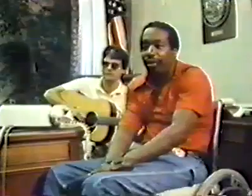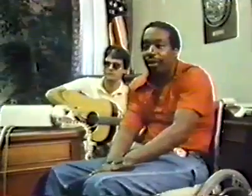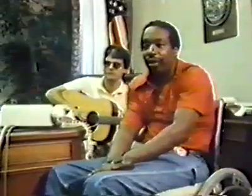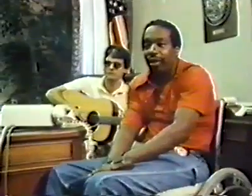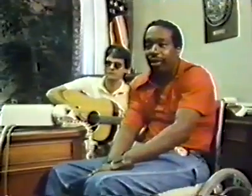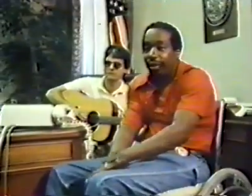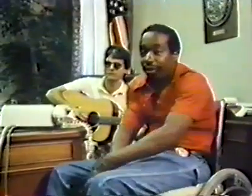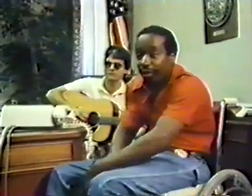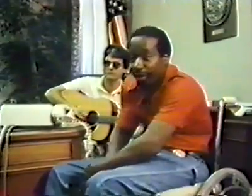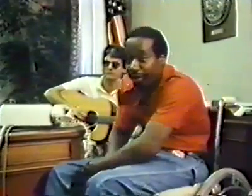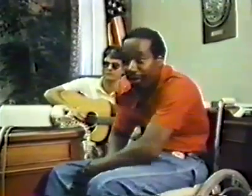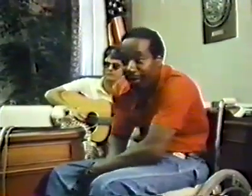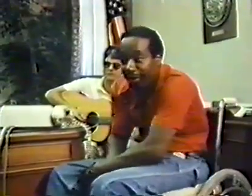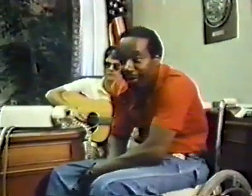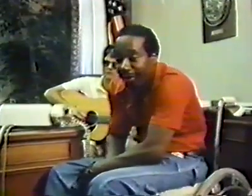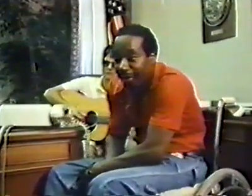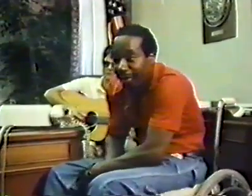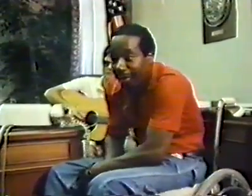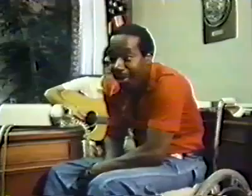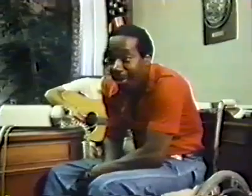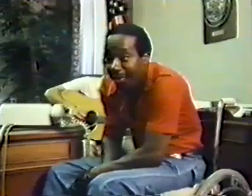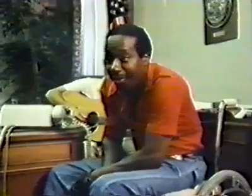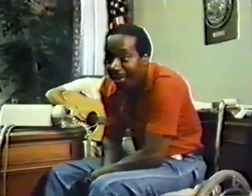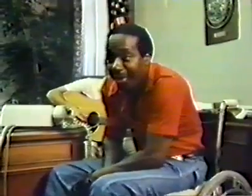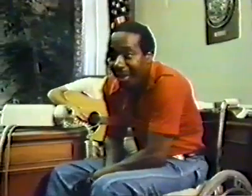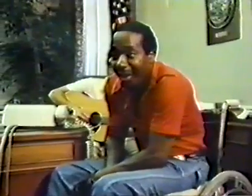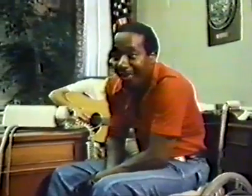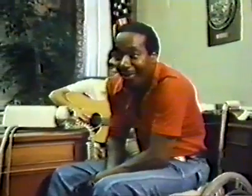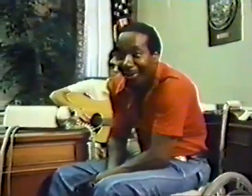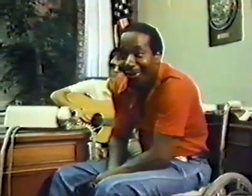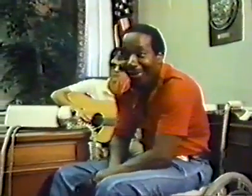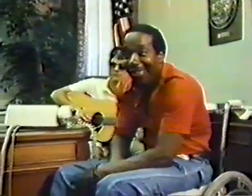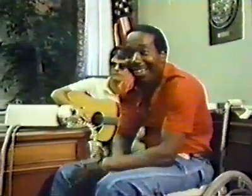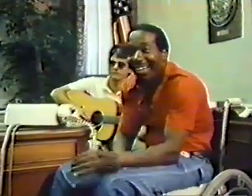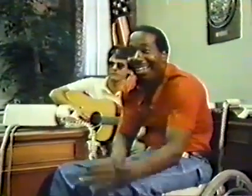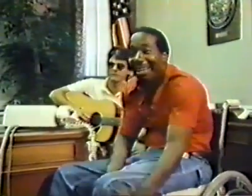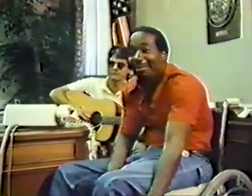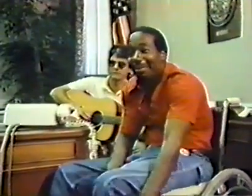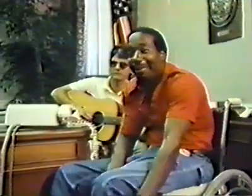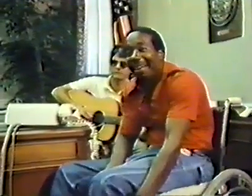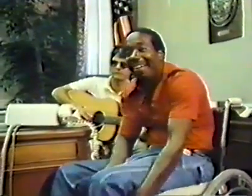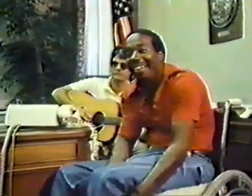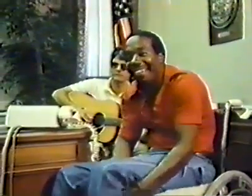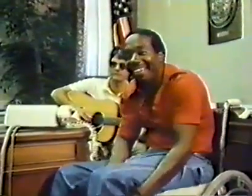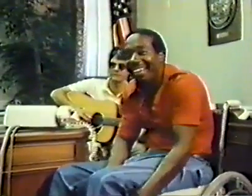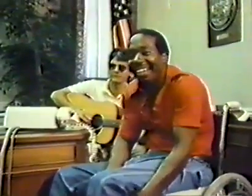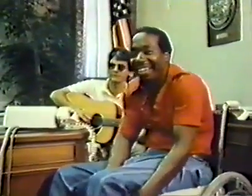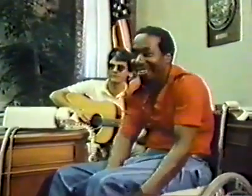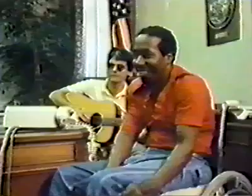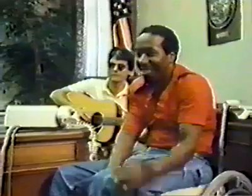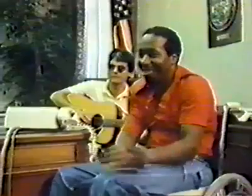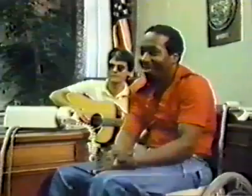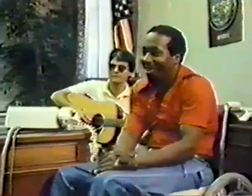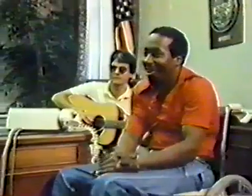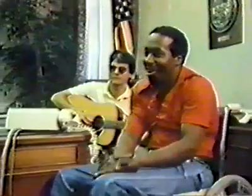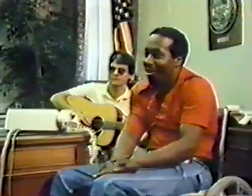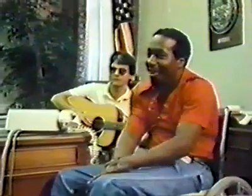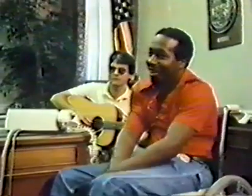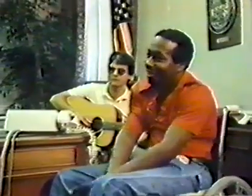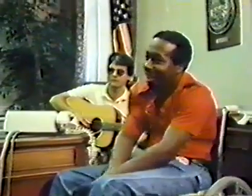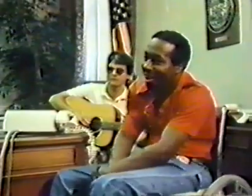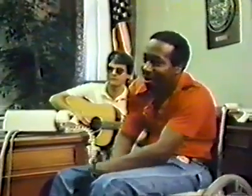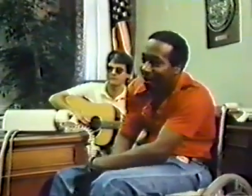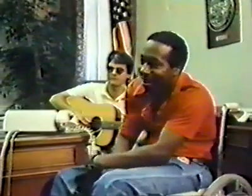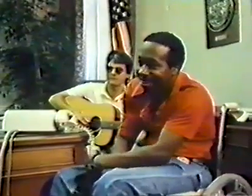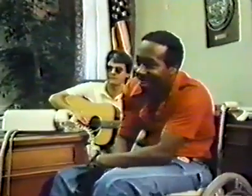said you're gonna sit in, aren't you? I said, well, Judy, I didn't come prepared. She said, you